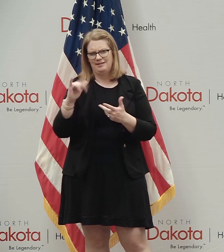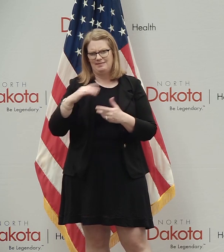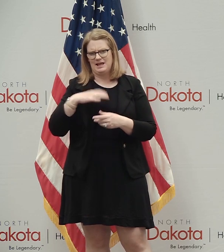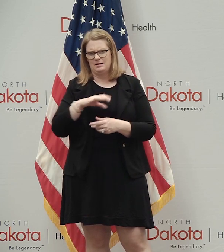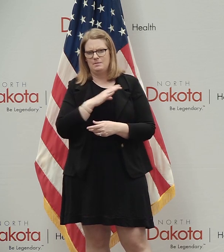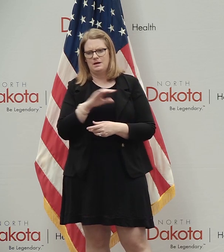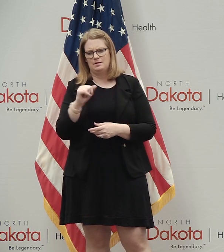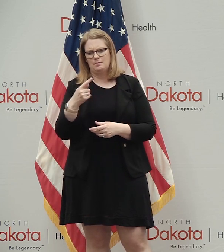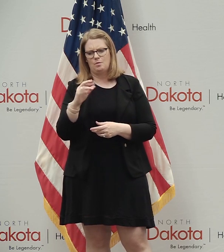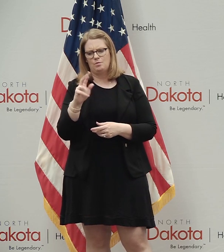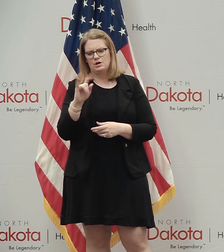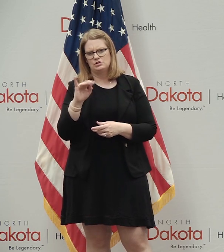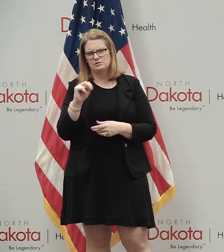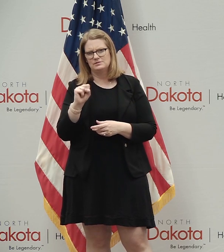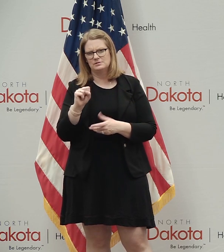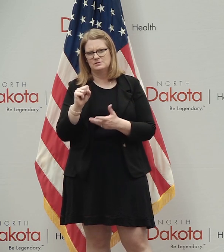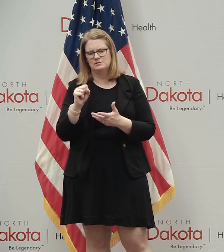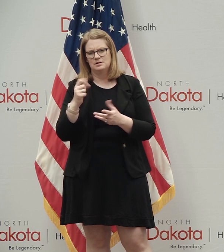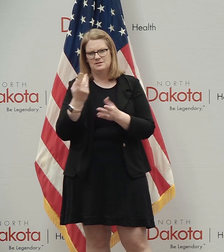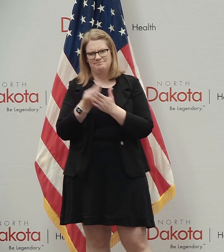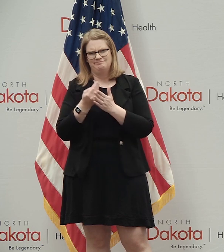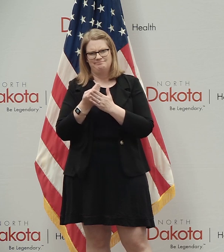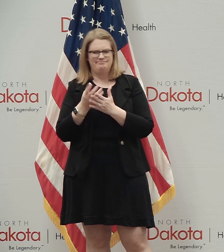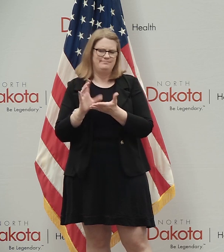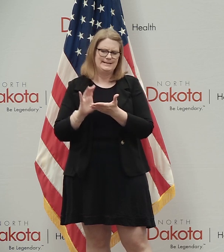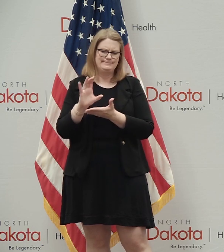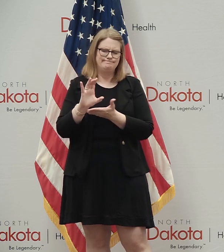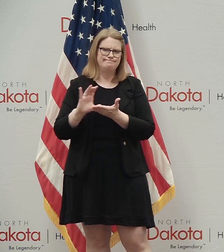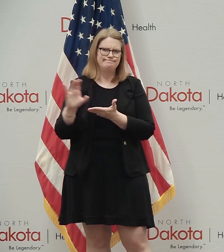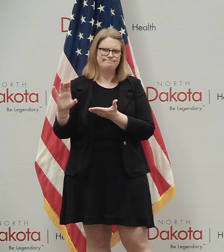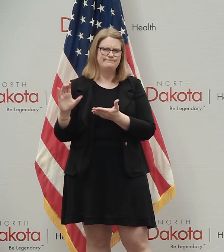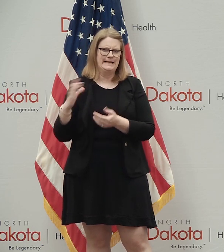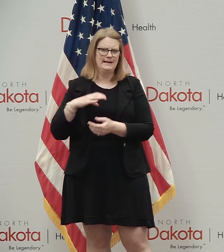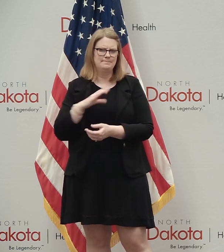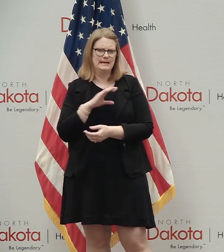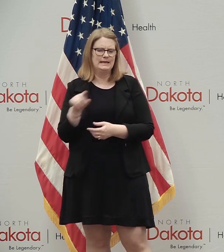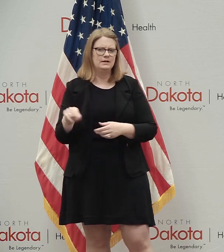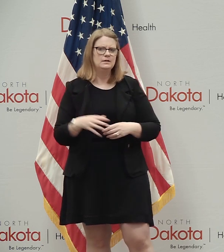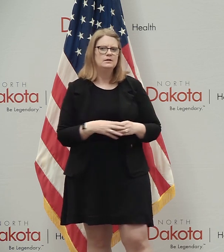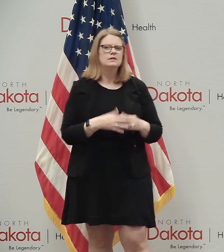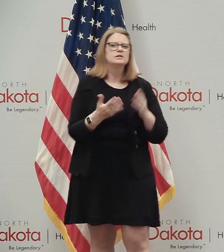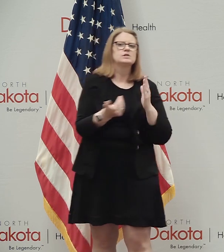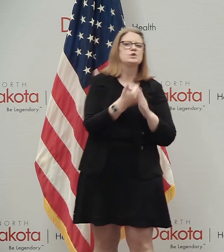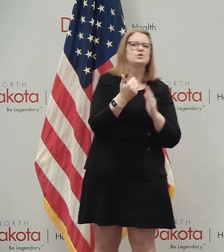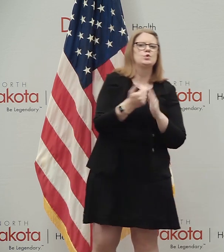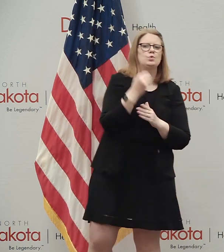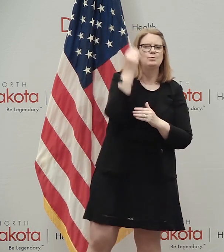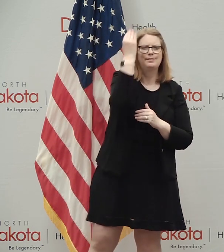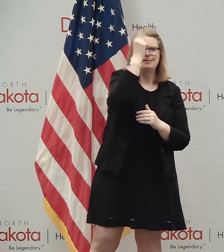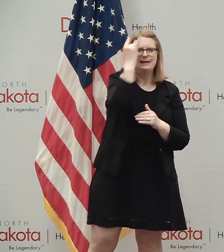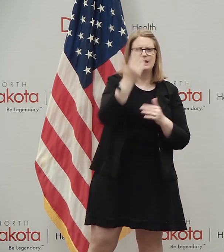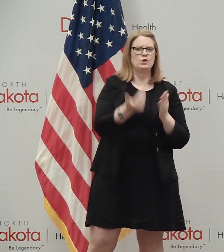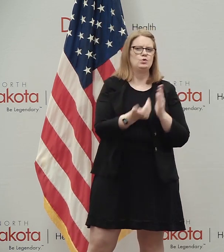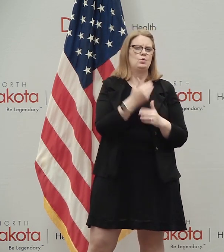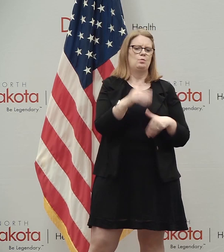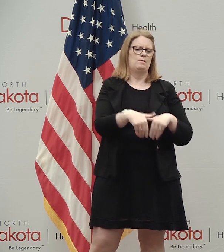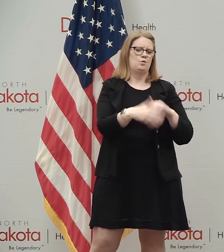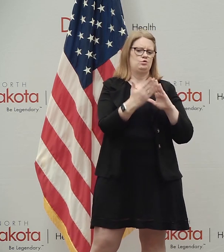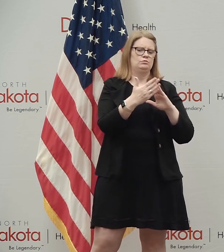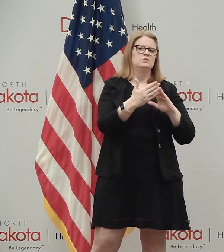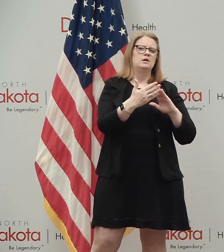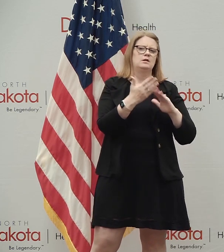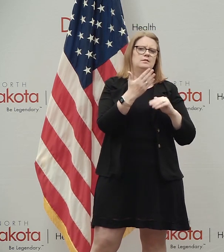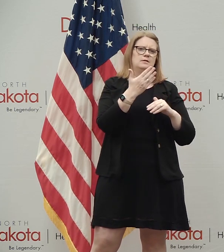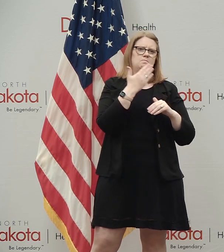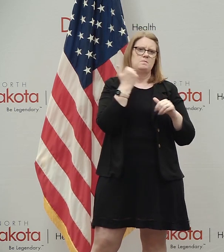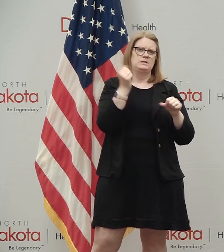think that, again, there will be a new new thinking, new approaches on the best way to